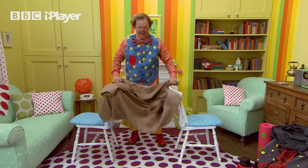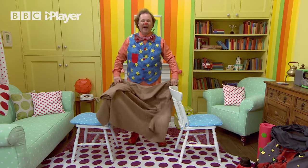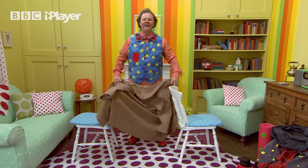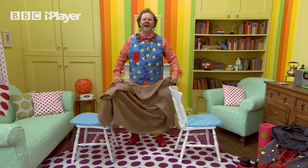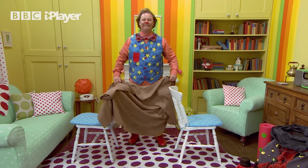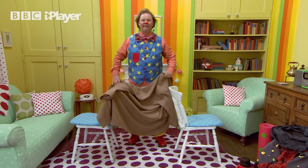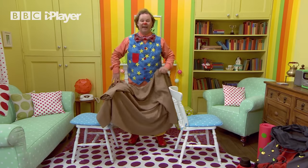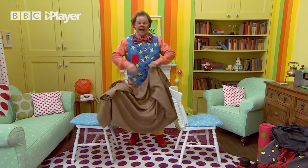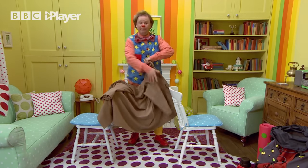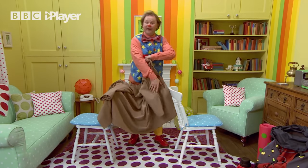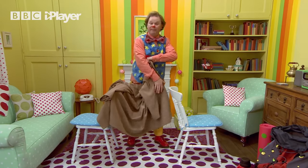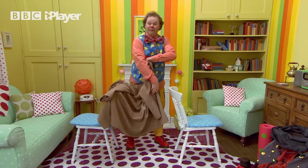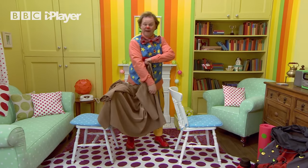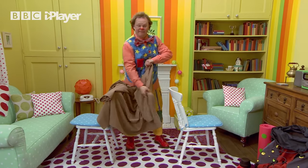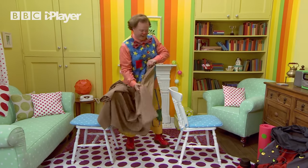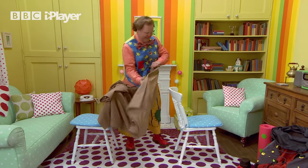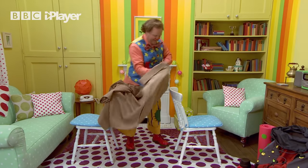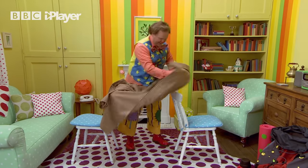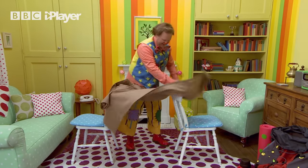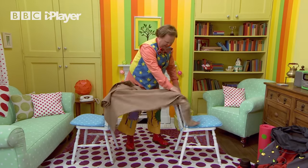oh don't worry i'll put it back when i'm finished